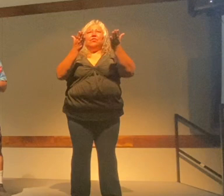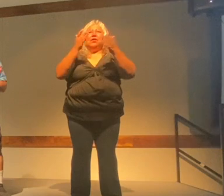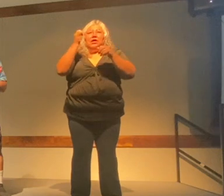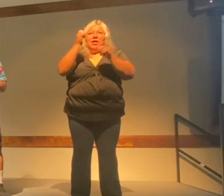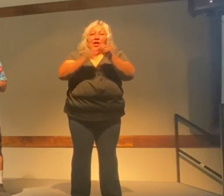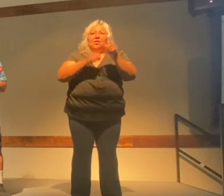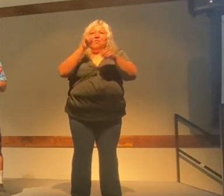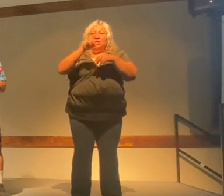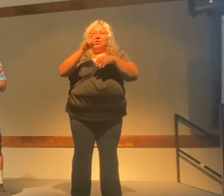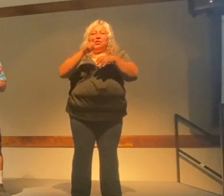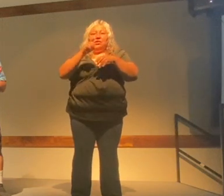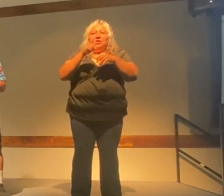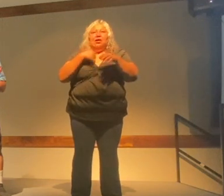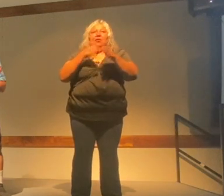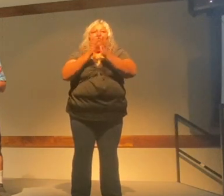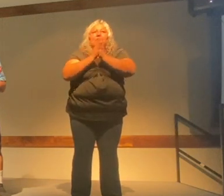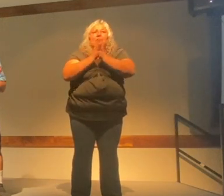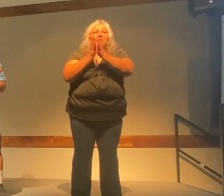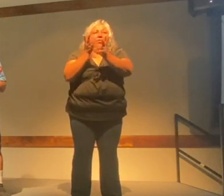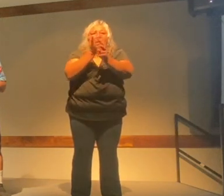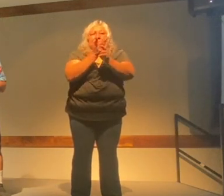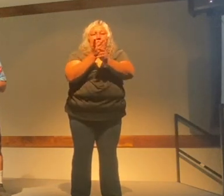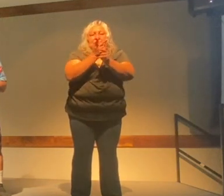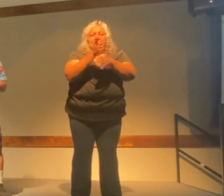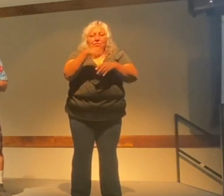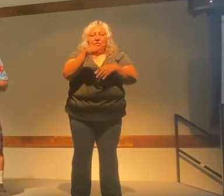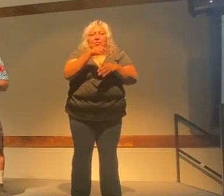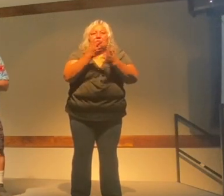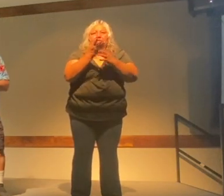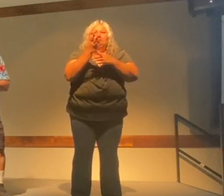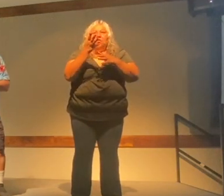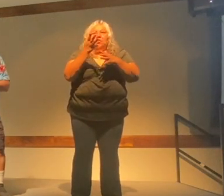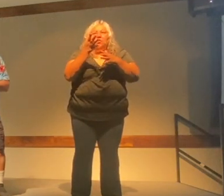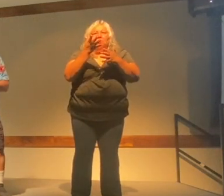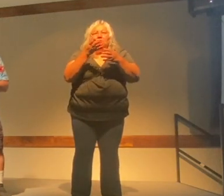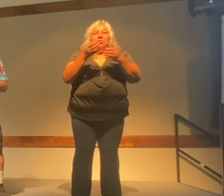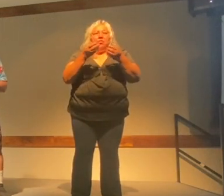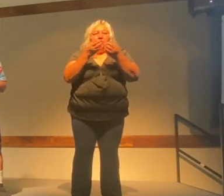right now. I pray that you'll comfort them through the loss, Lord.